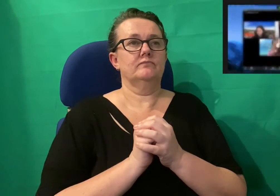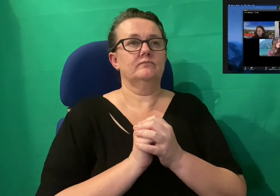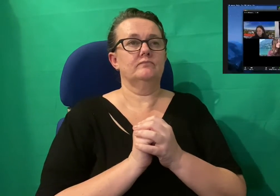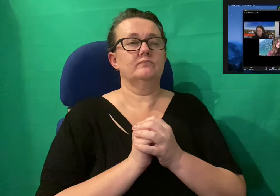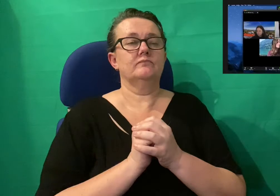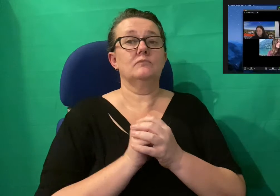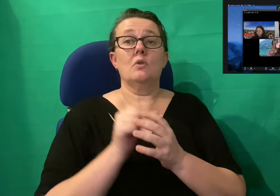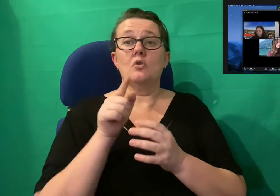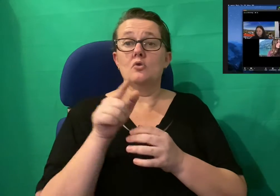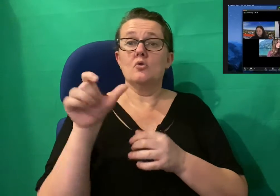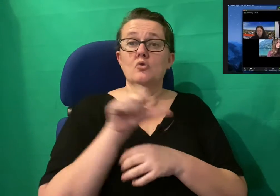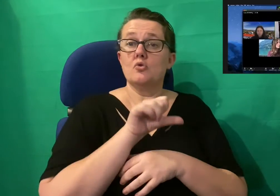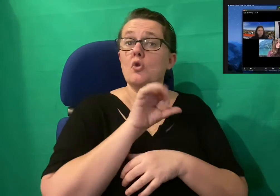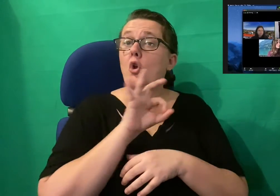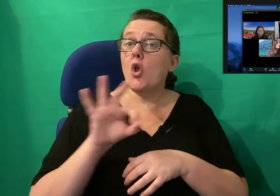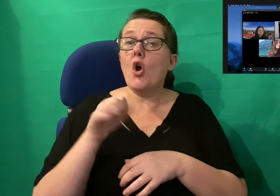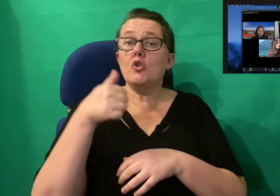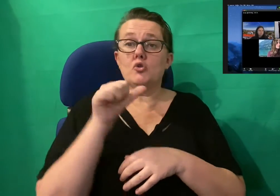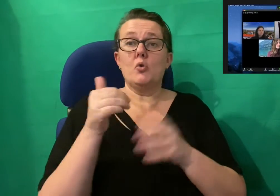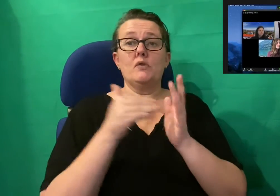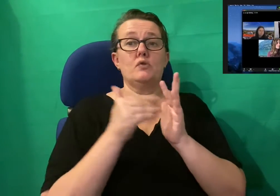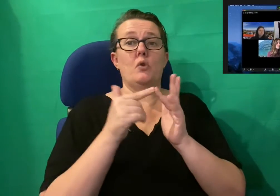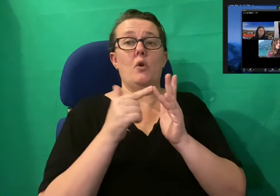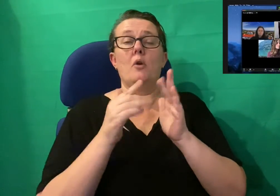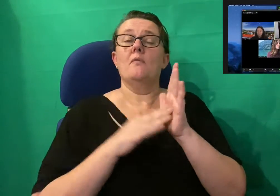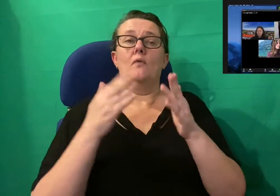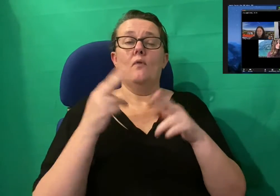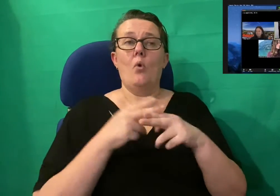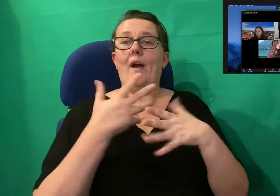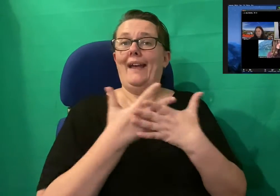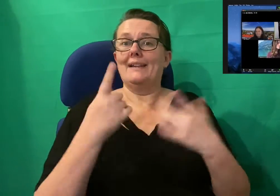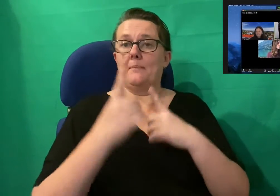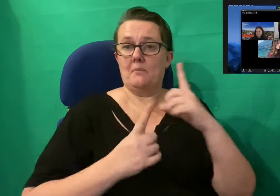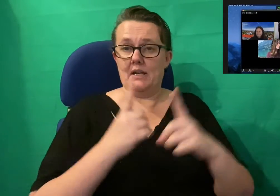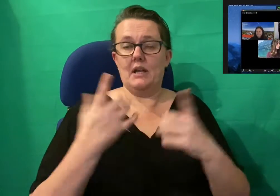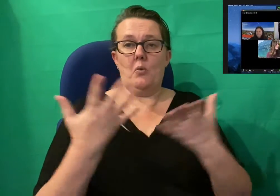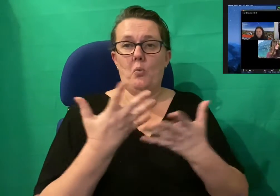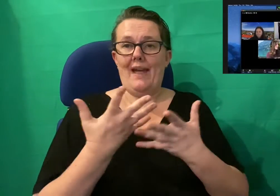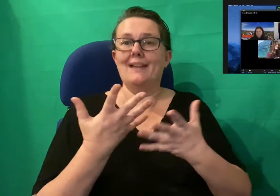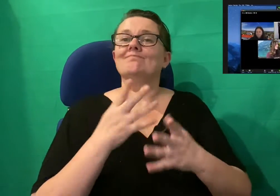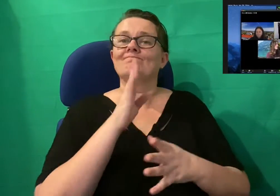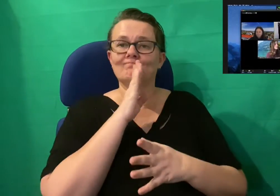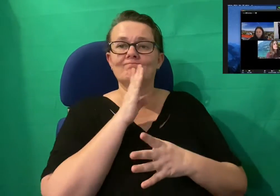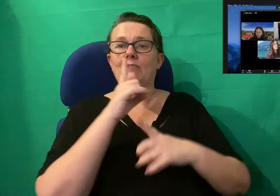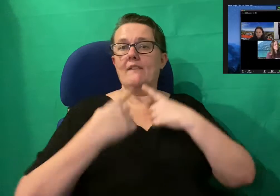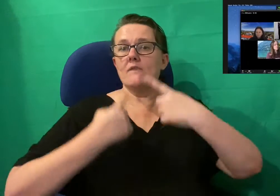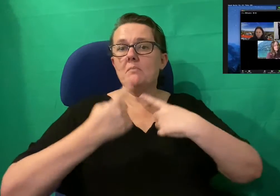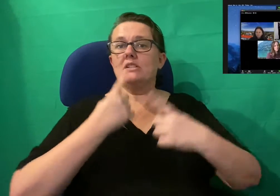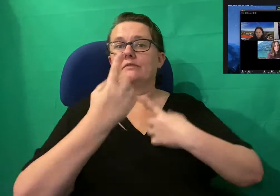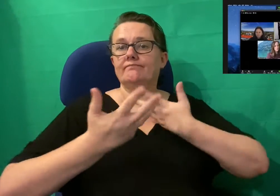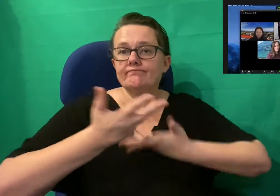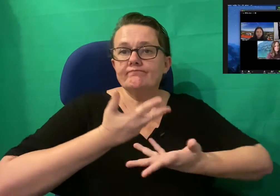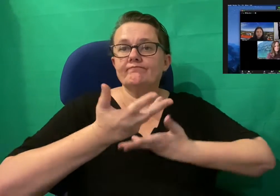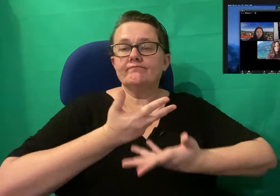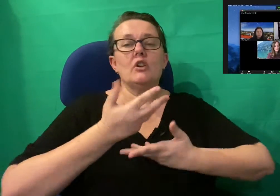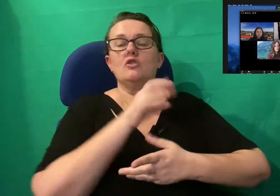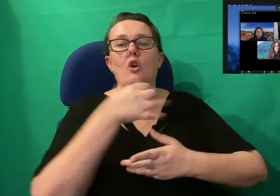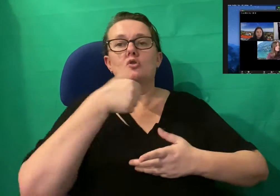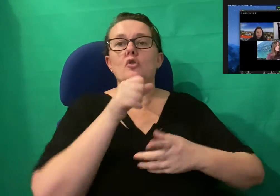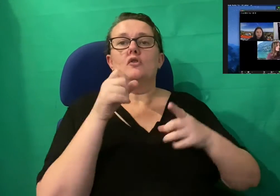What you shouldn't use Zoom for is any meeting where confidential information is being discussed. Don't use Zoom for virtual medical checkups, corporate brand meetings,